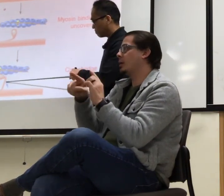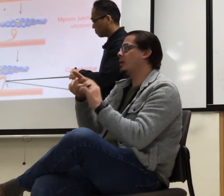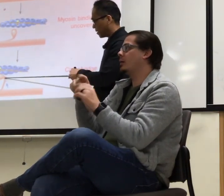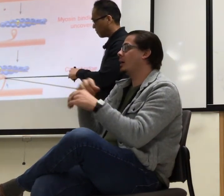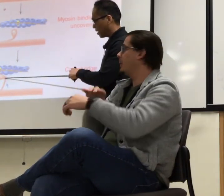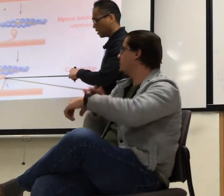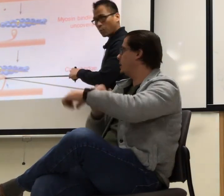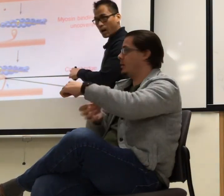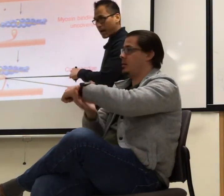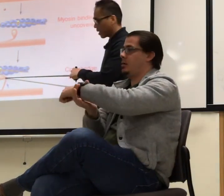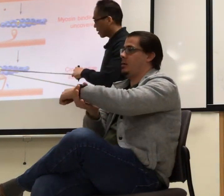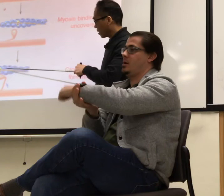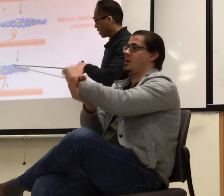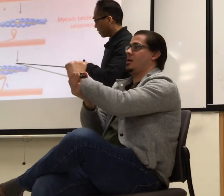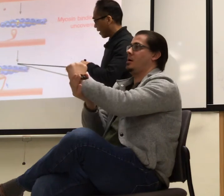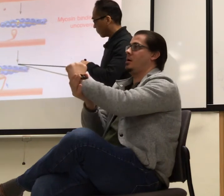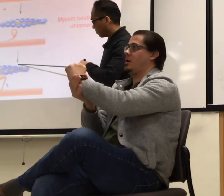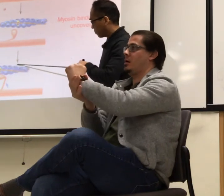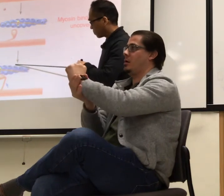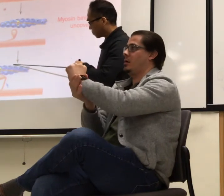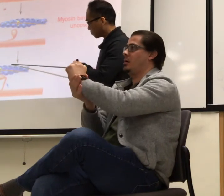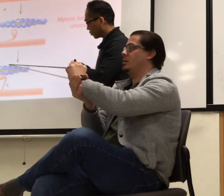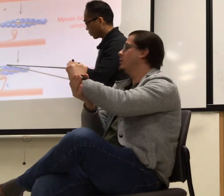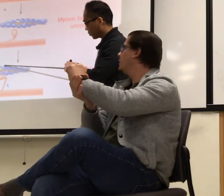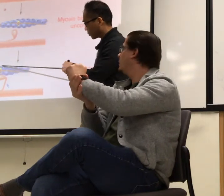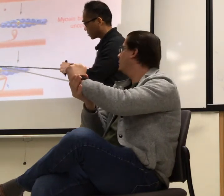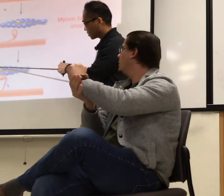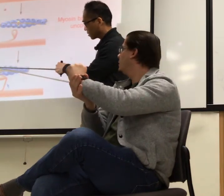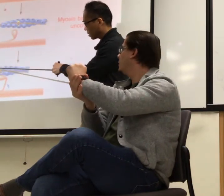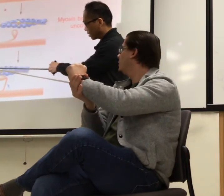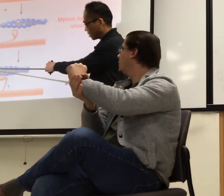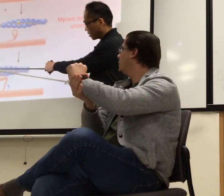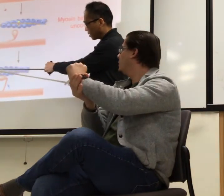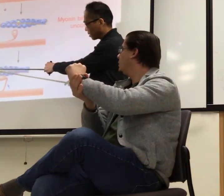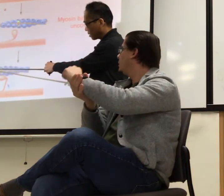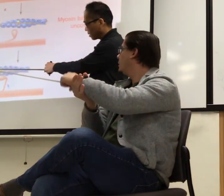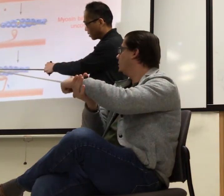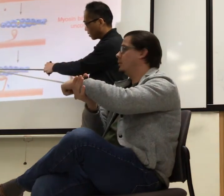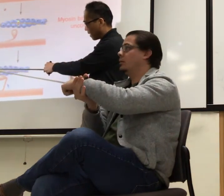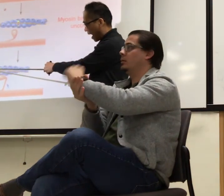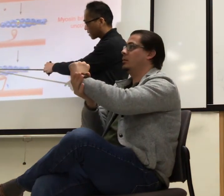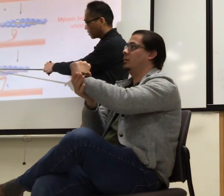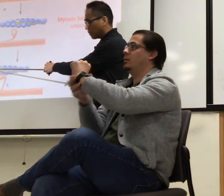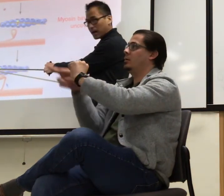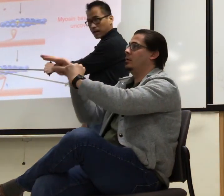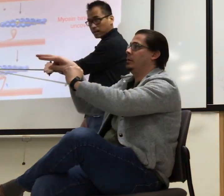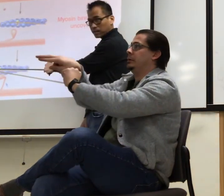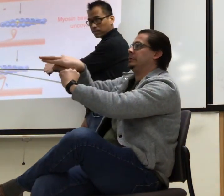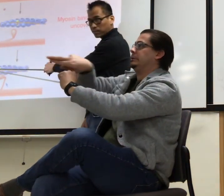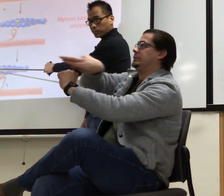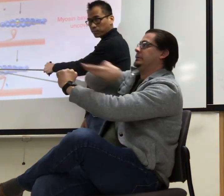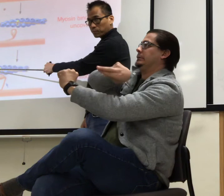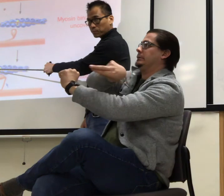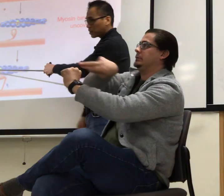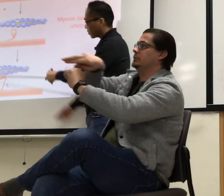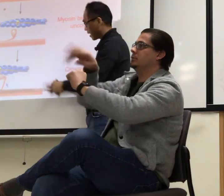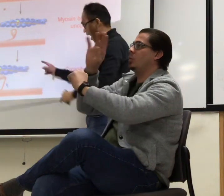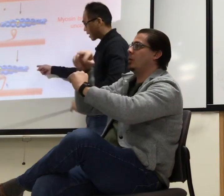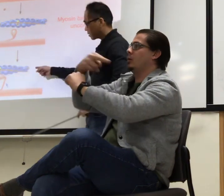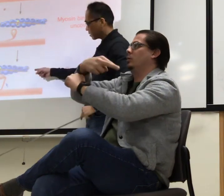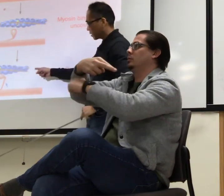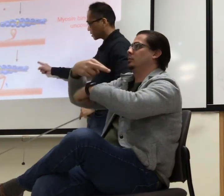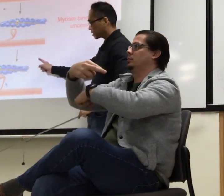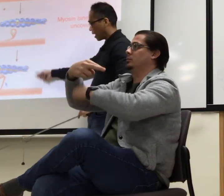has pivoted in a way that pulls the actin by it. So